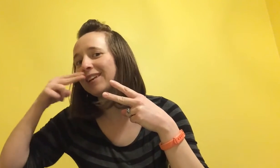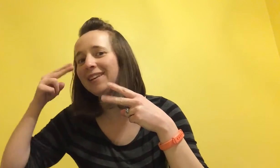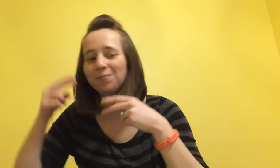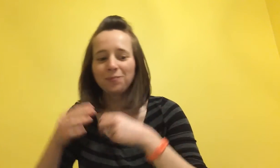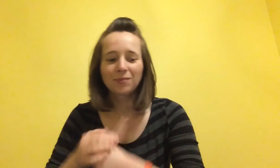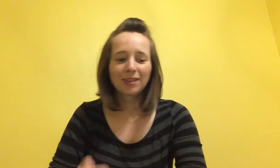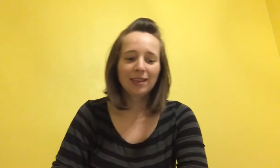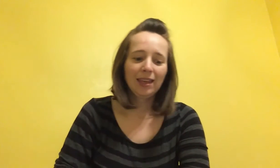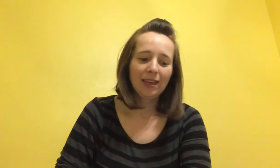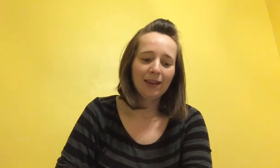Okay.